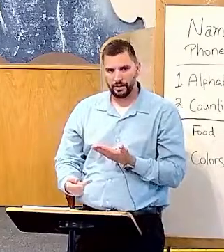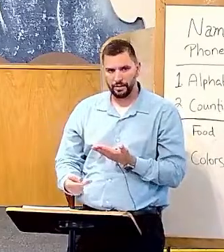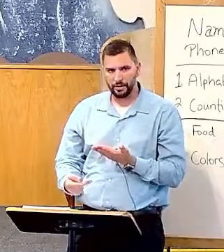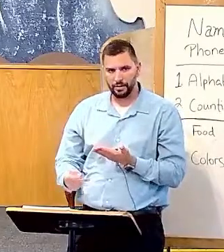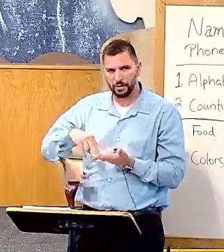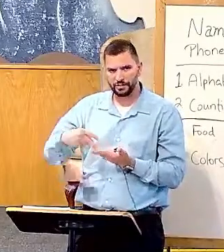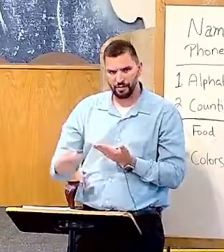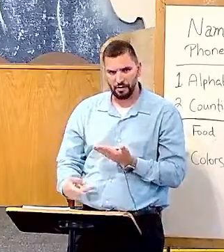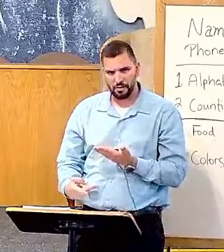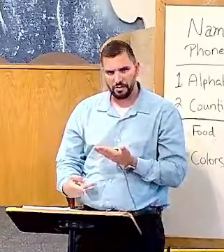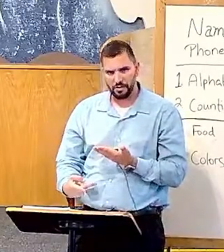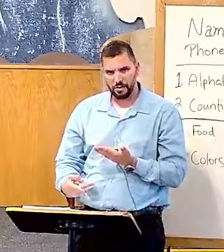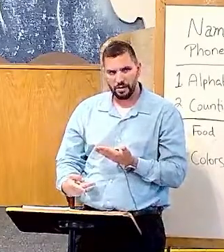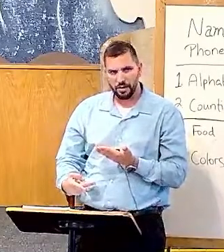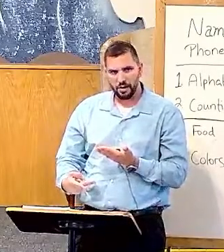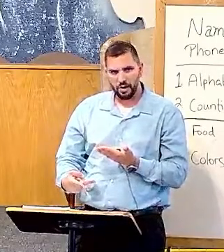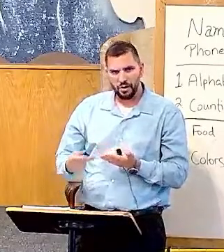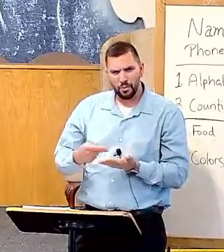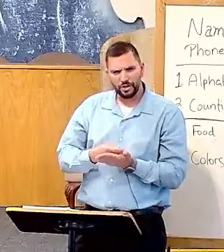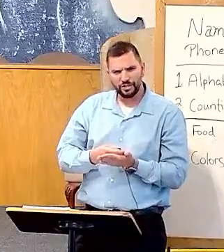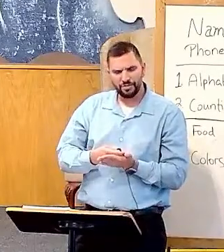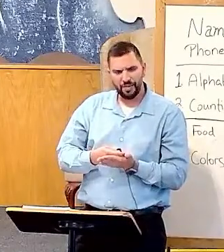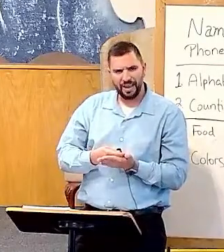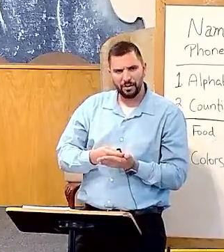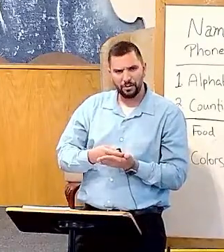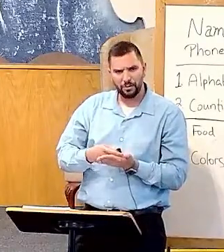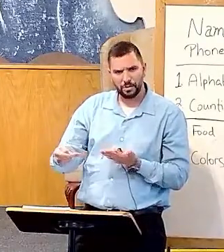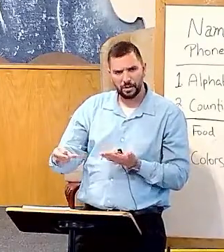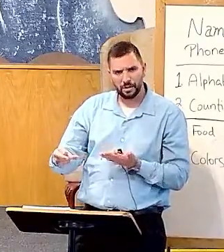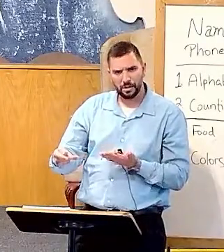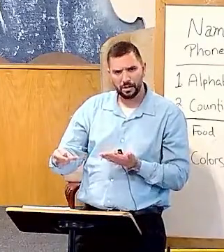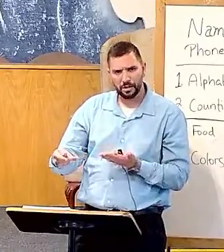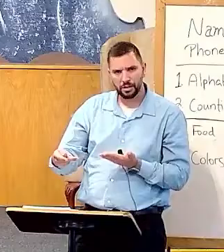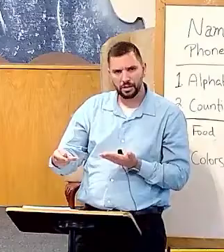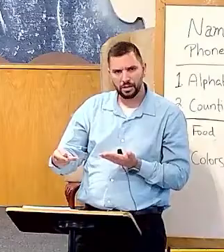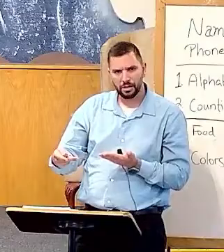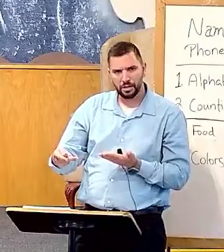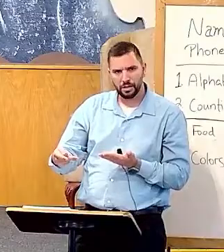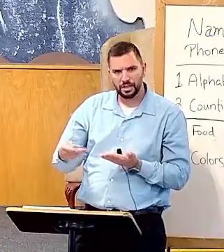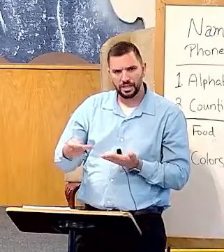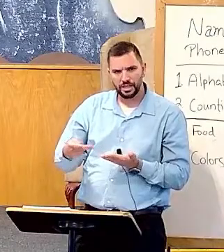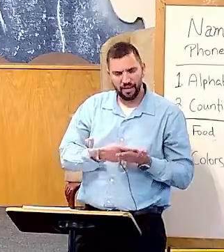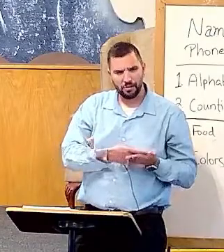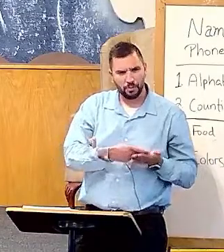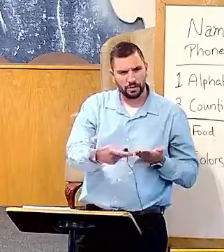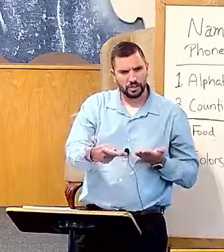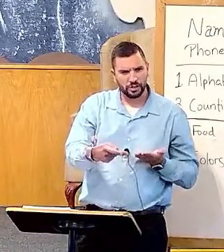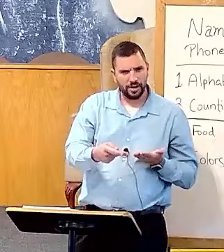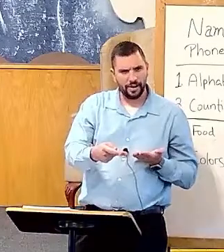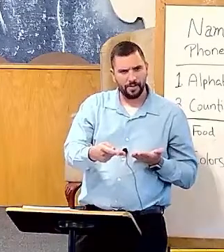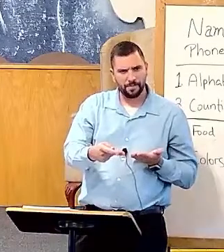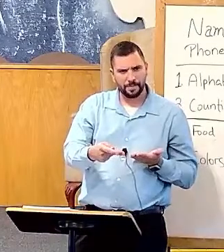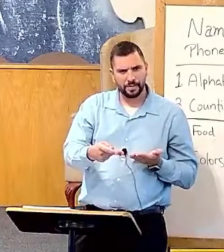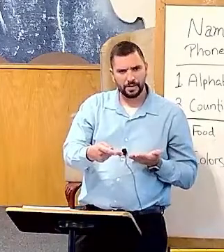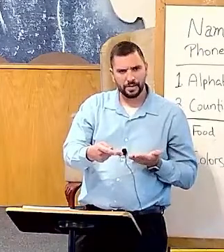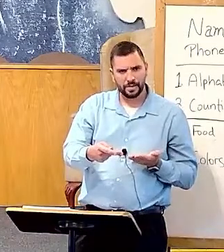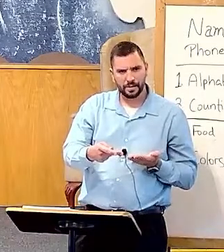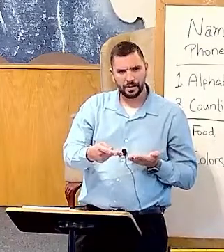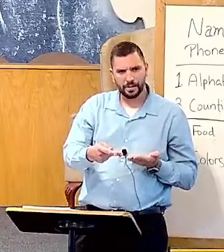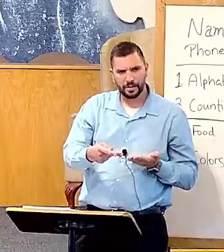or you just fall. One's fail. Is fail the one that's straight out?